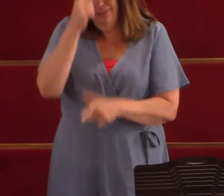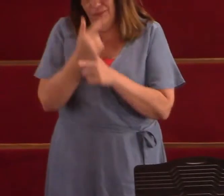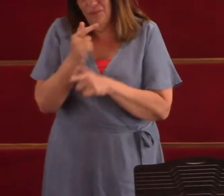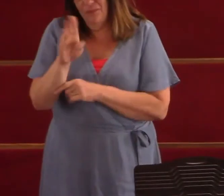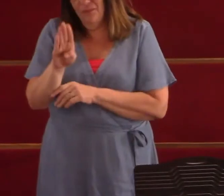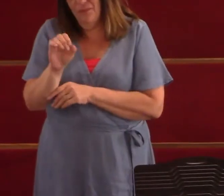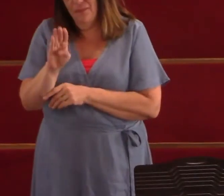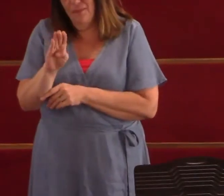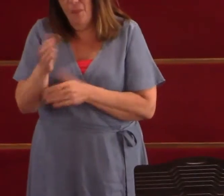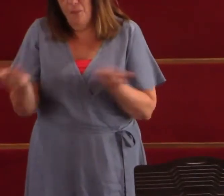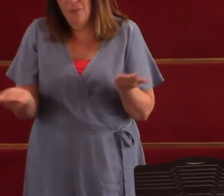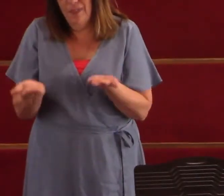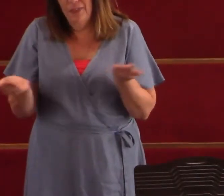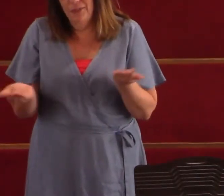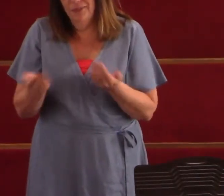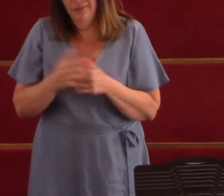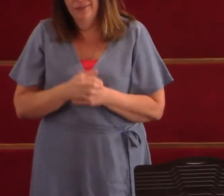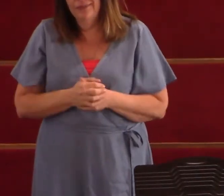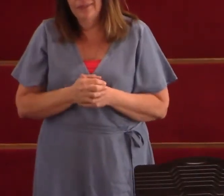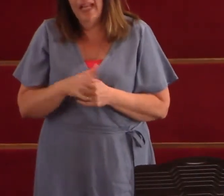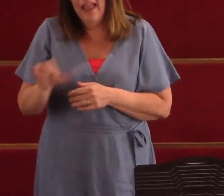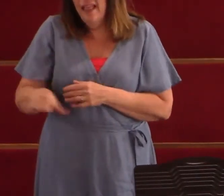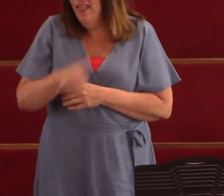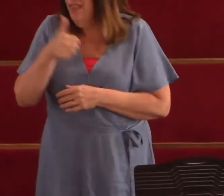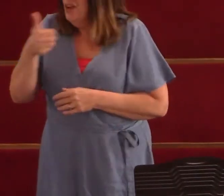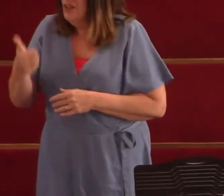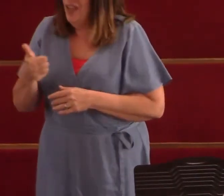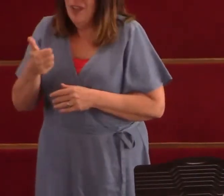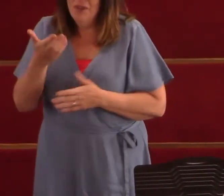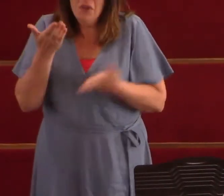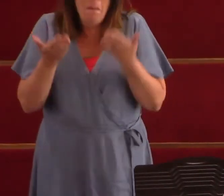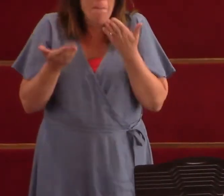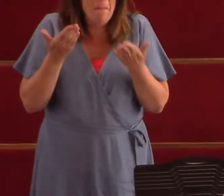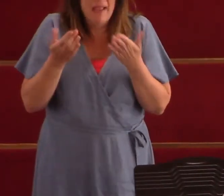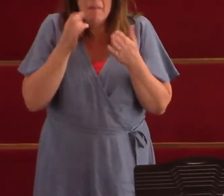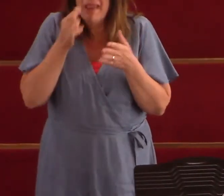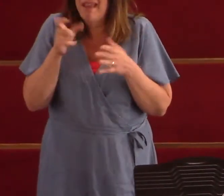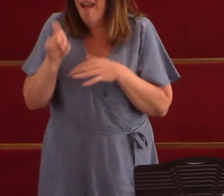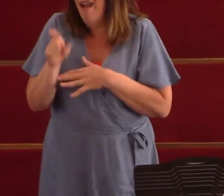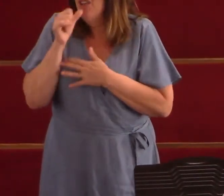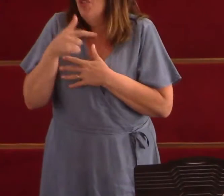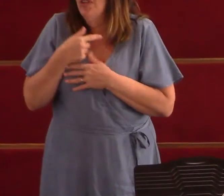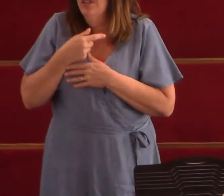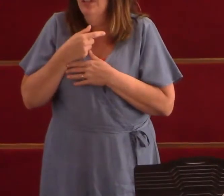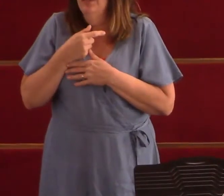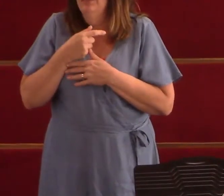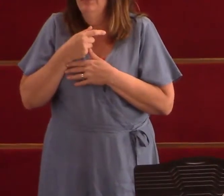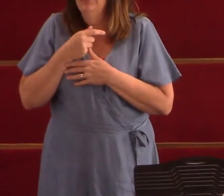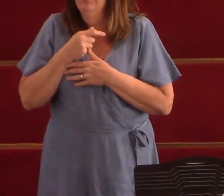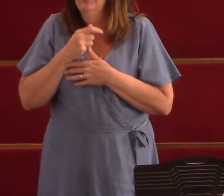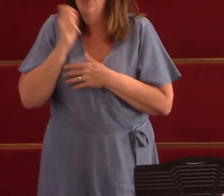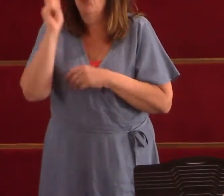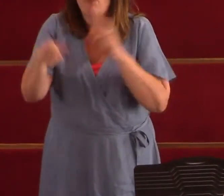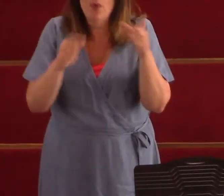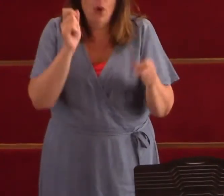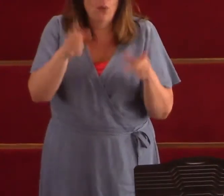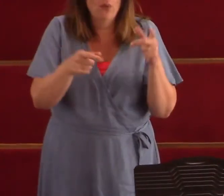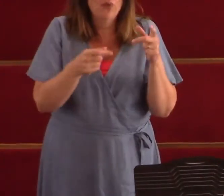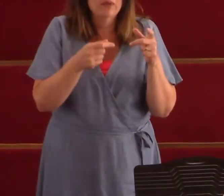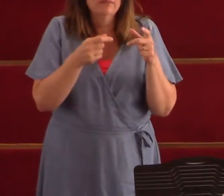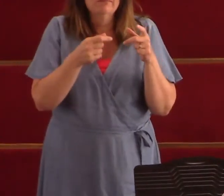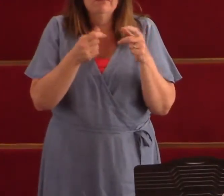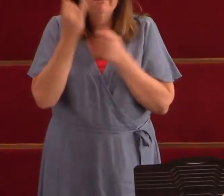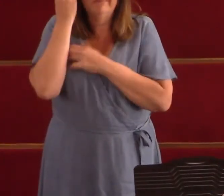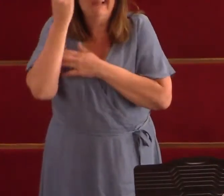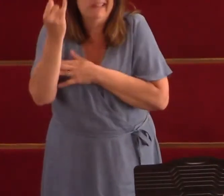I'm sure that there are others that maybe I should to throw some roses to, but I throw